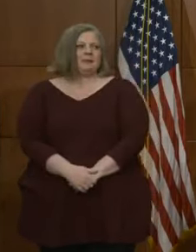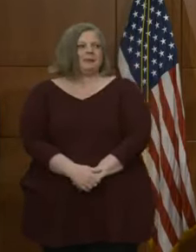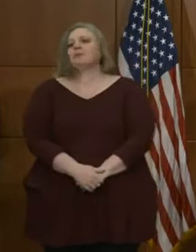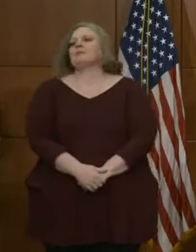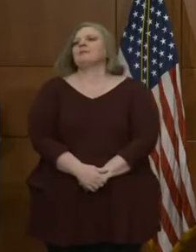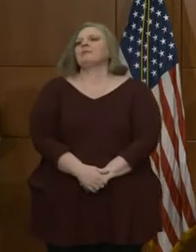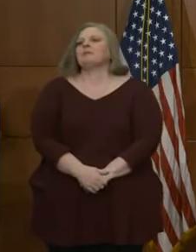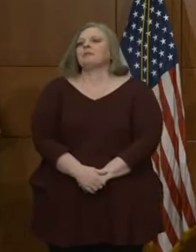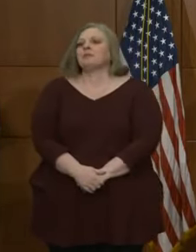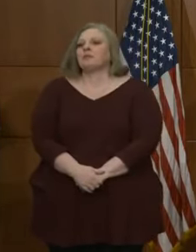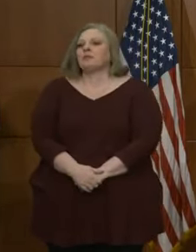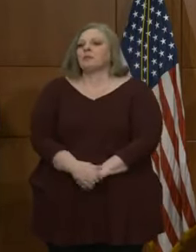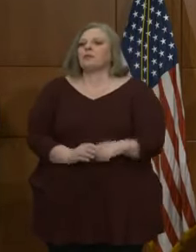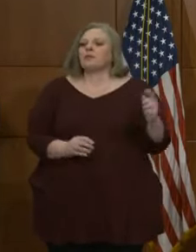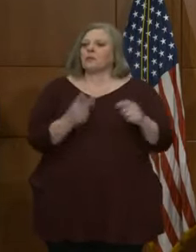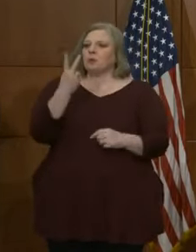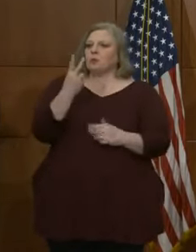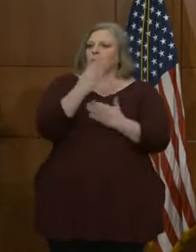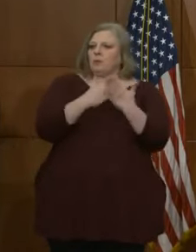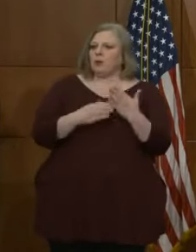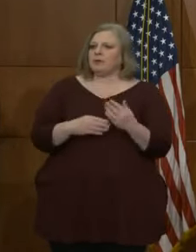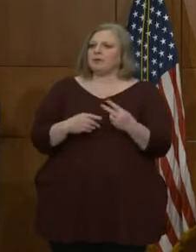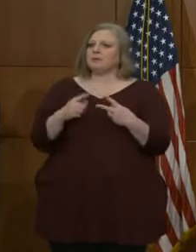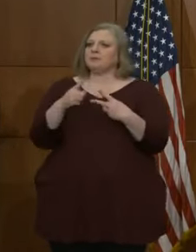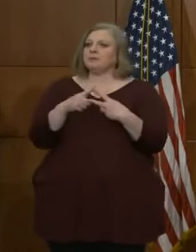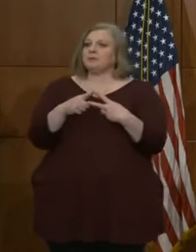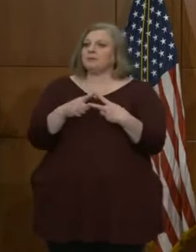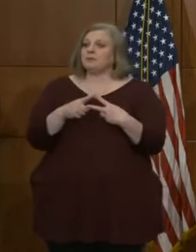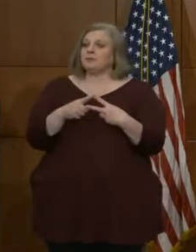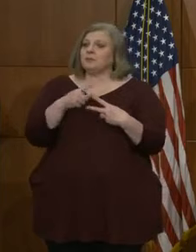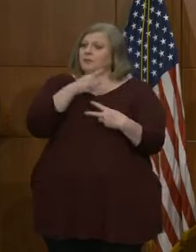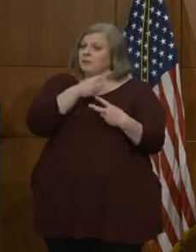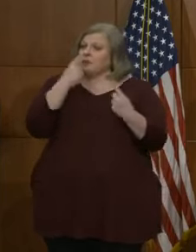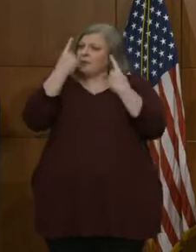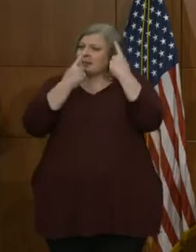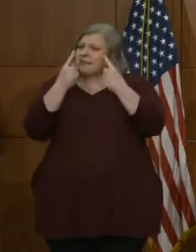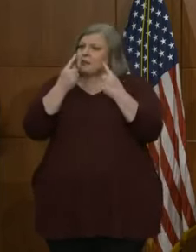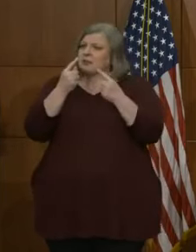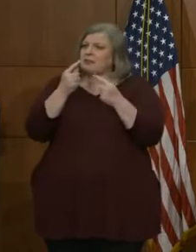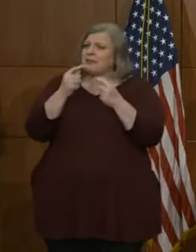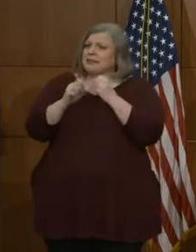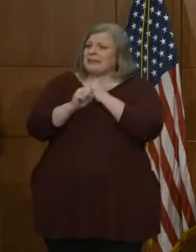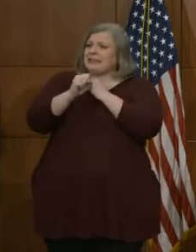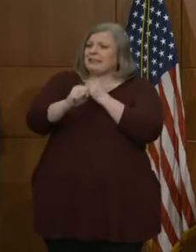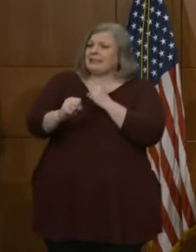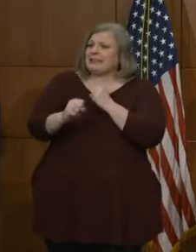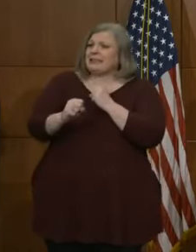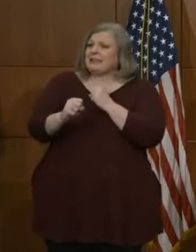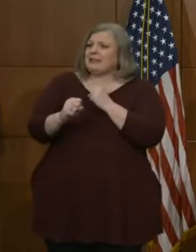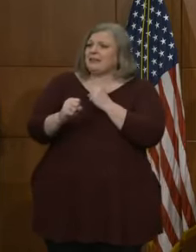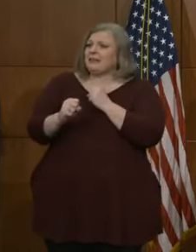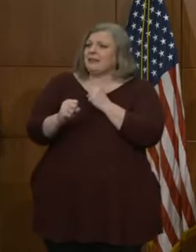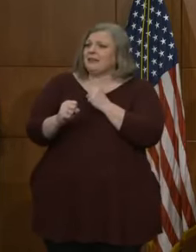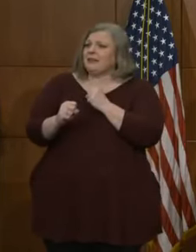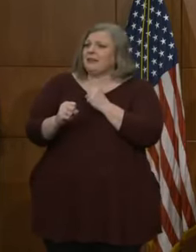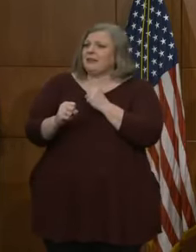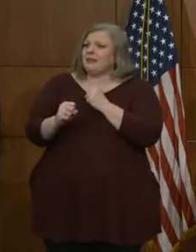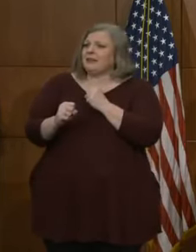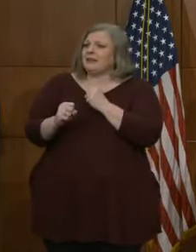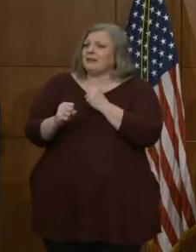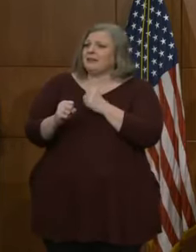Governor, have you made any consideration to extending the filing or payment deadline for taxes, this being April 15th? And for Secretary Moran,